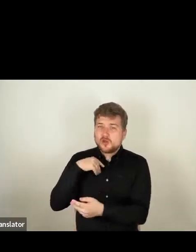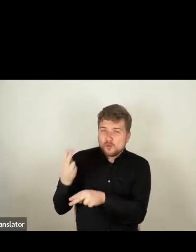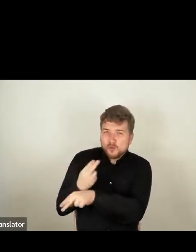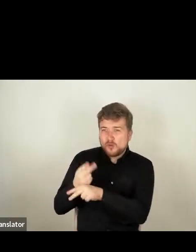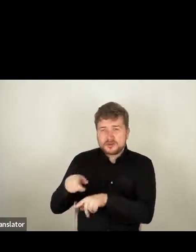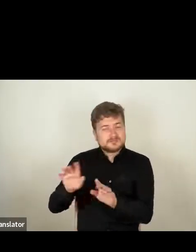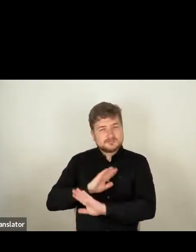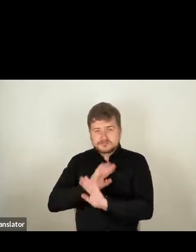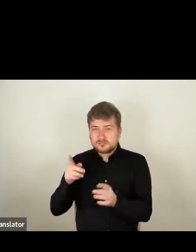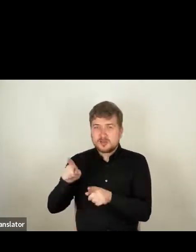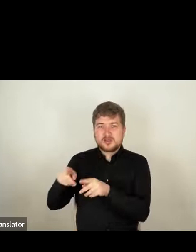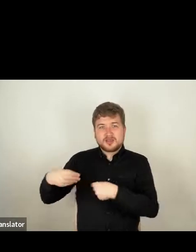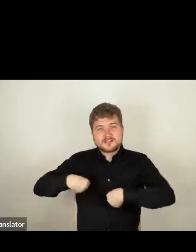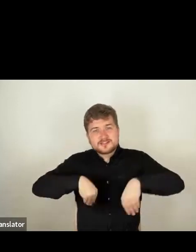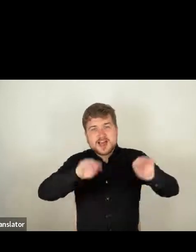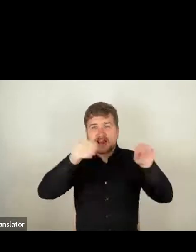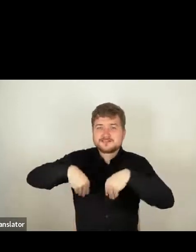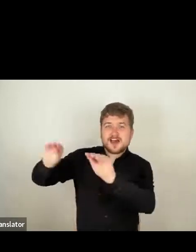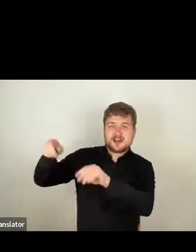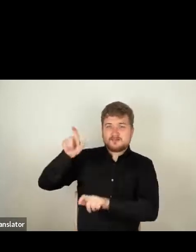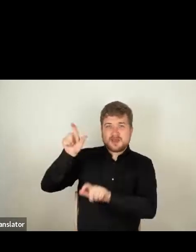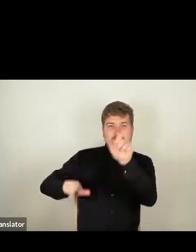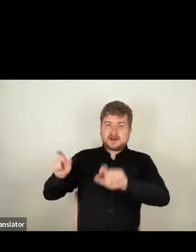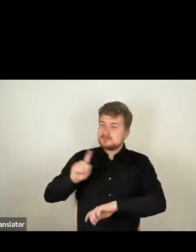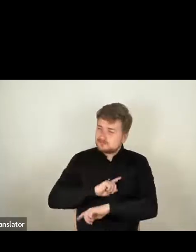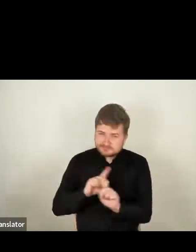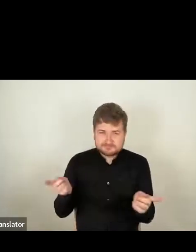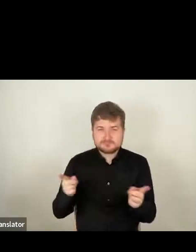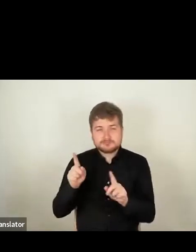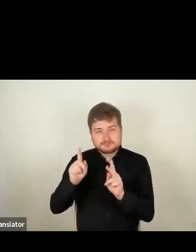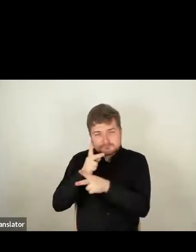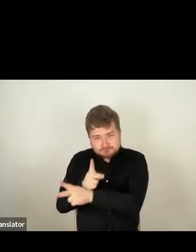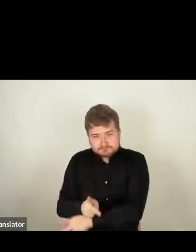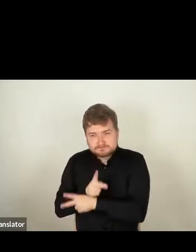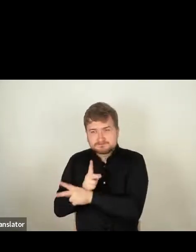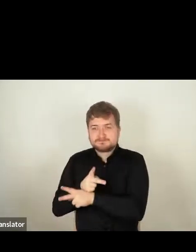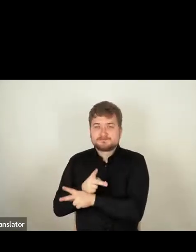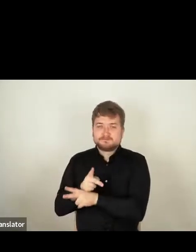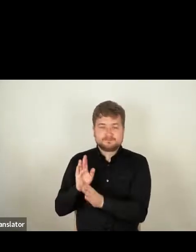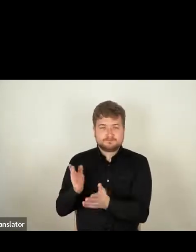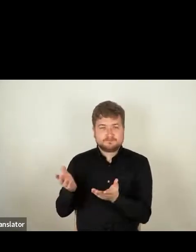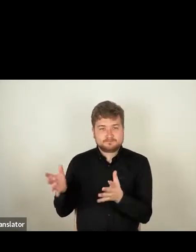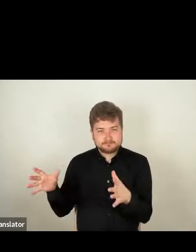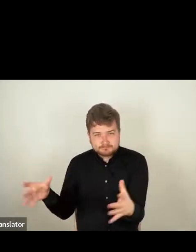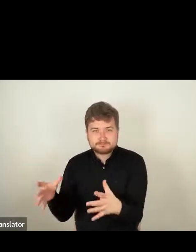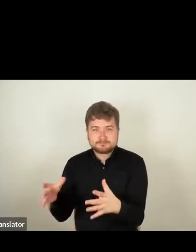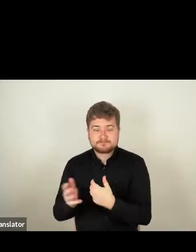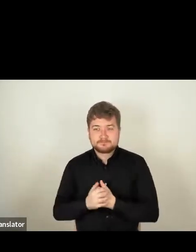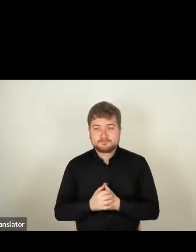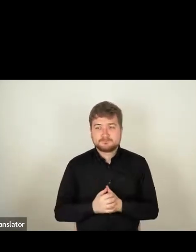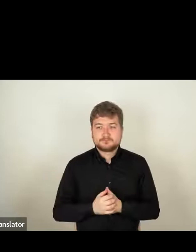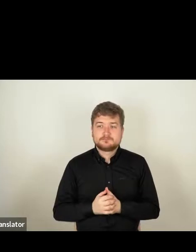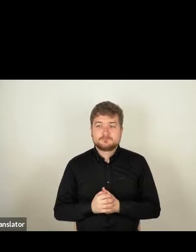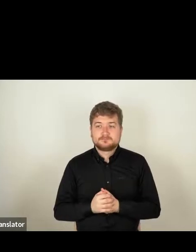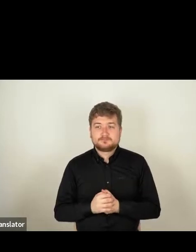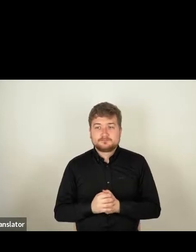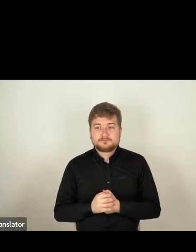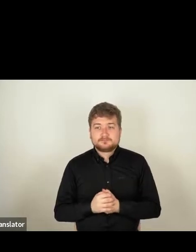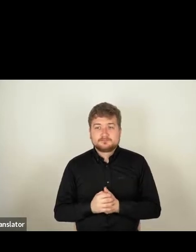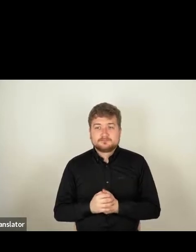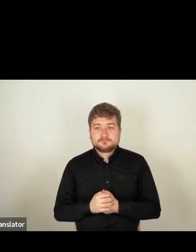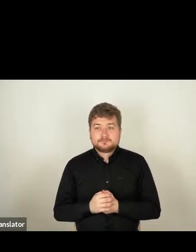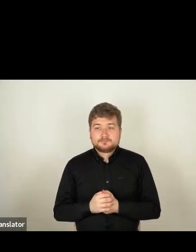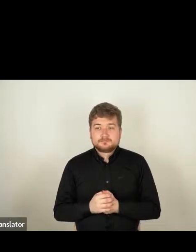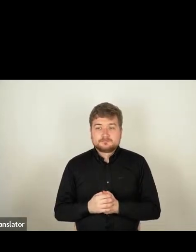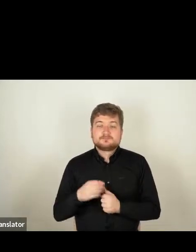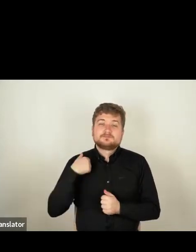other risks that they face alone, and while, you know, quote unquote, the men stay back and fight. I think the bottom line is